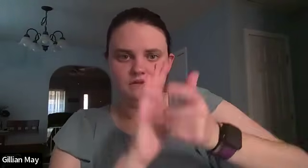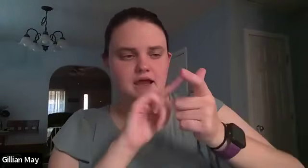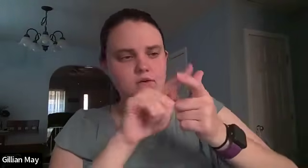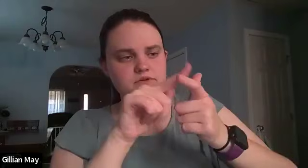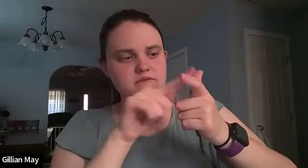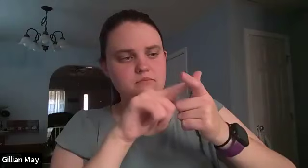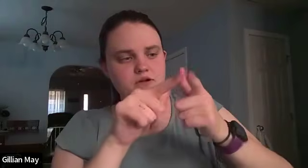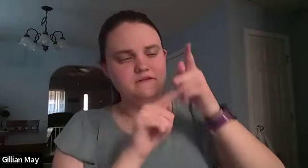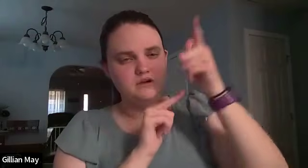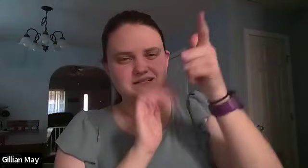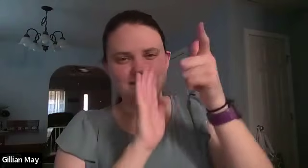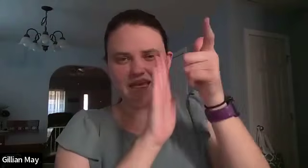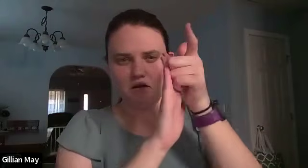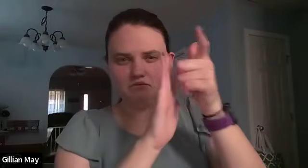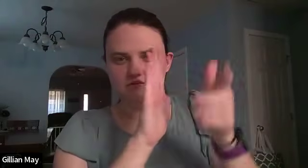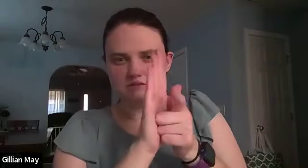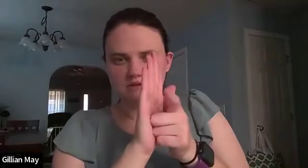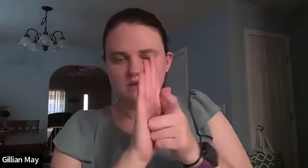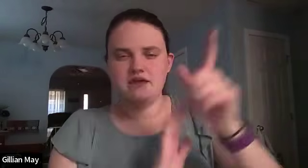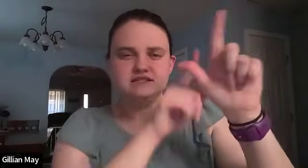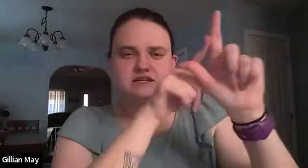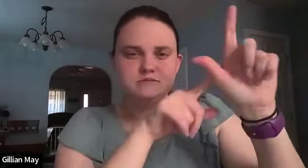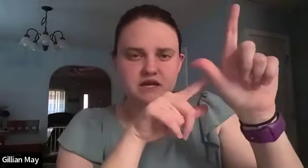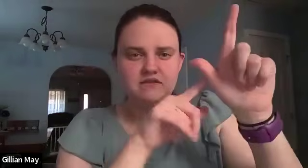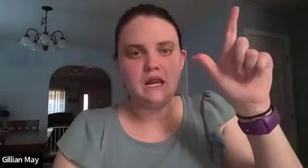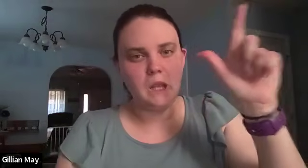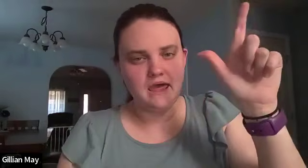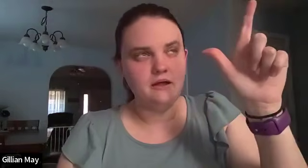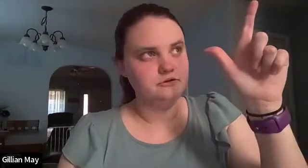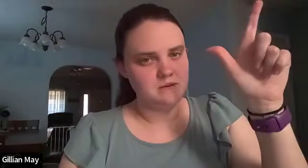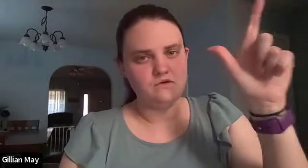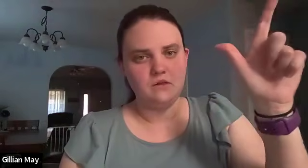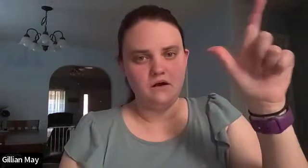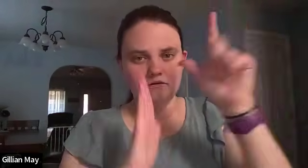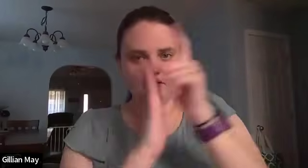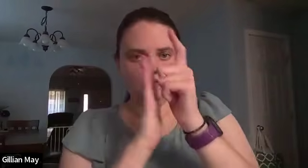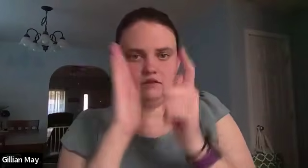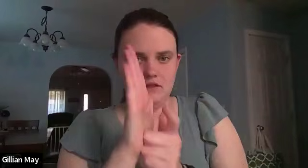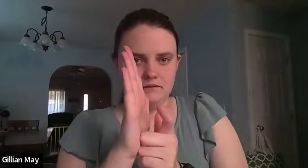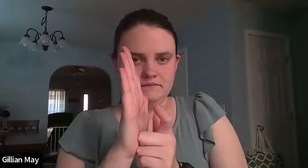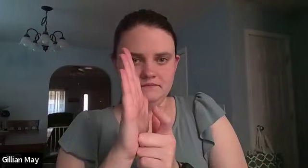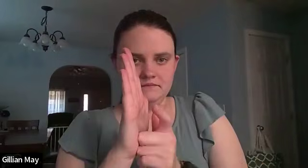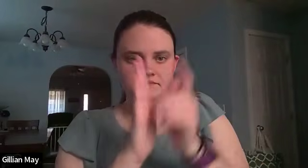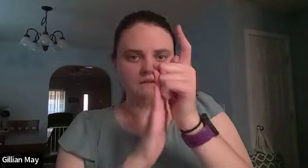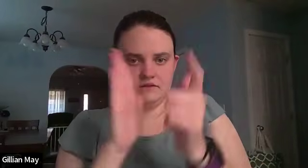Like I almost have my pointer finger kind of sticking out. And that's because it's making that L shape for law. Law,